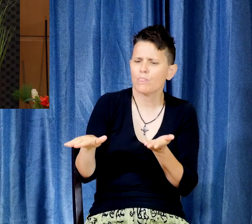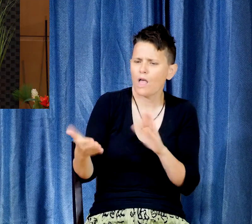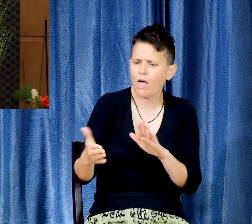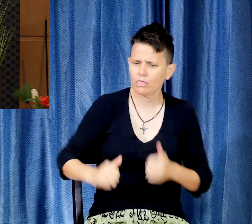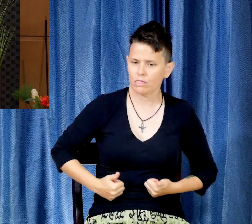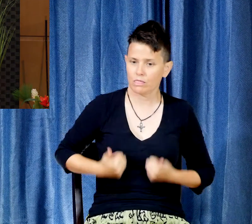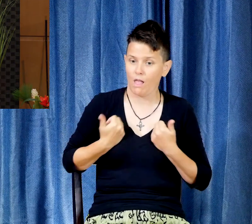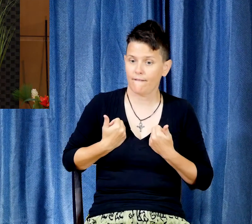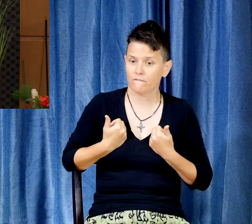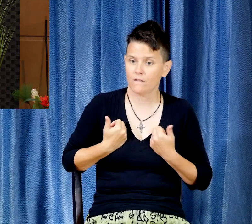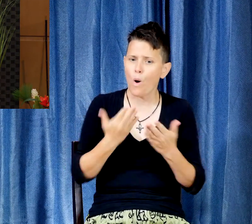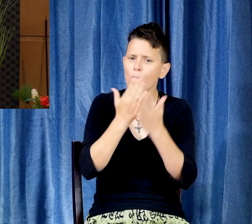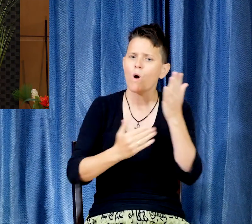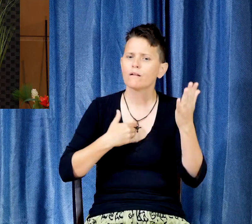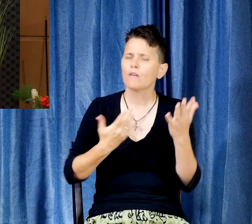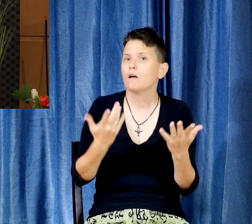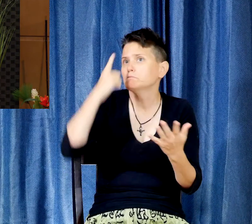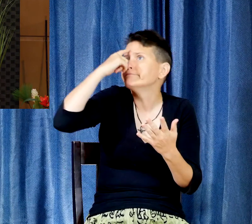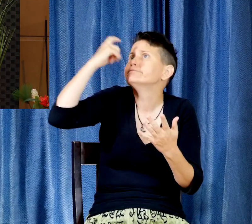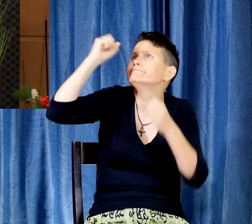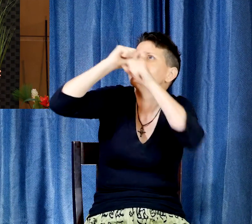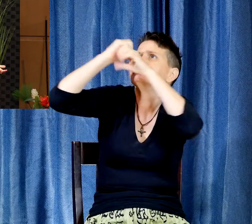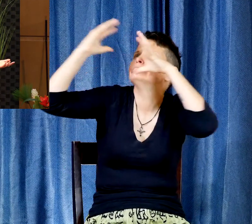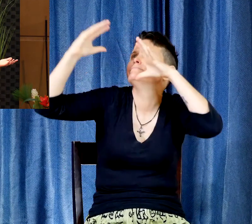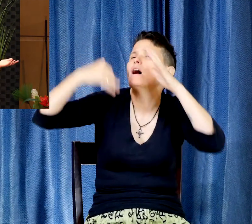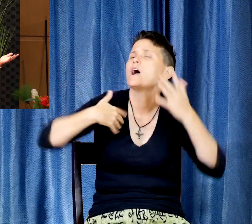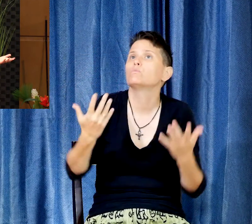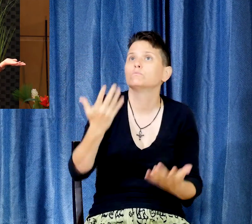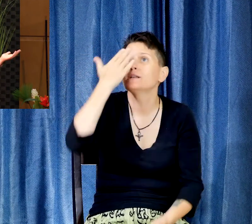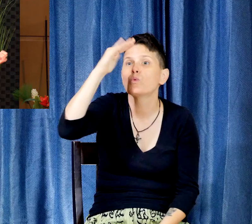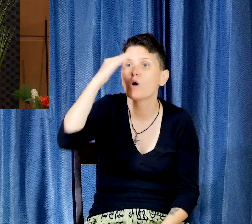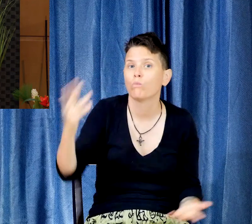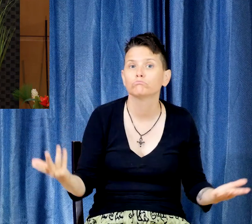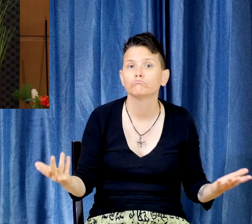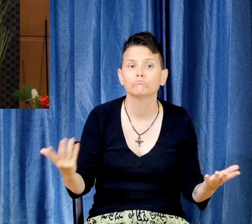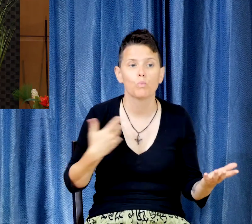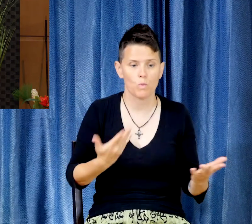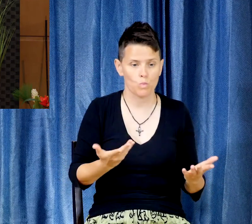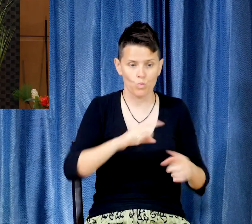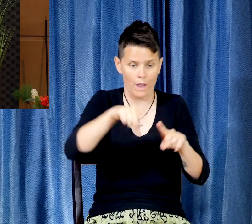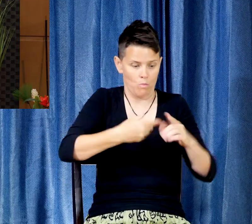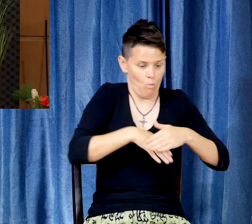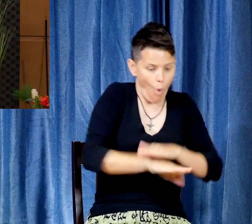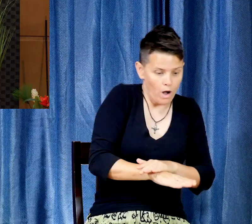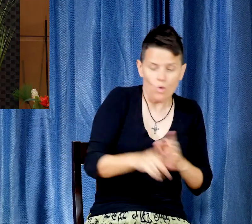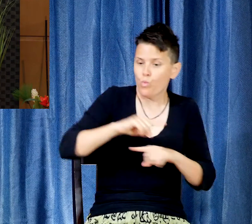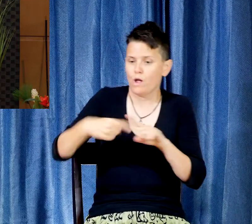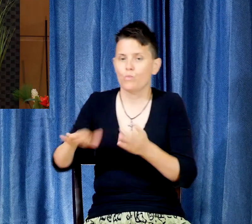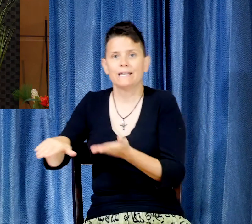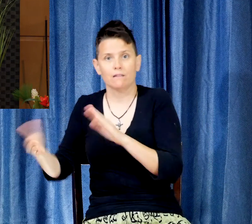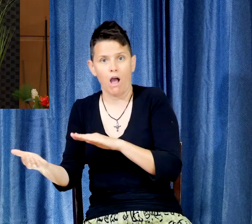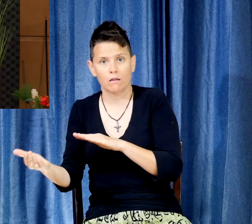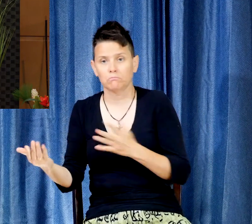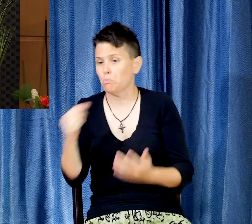are part of the great mystery, and we don't know when we're born and when we'll die. And that seemed to